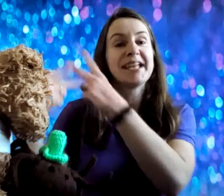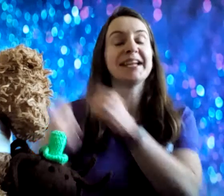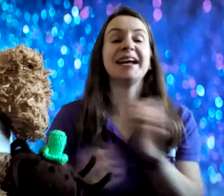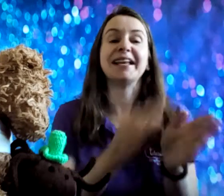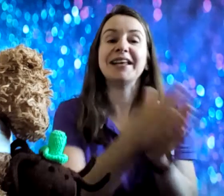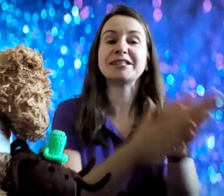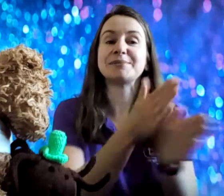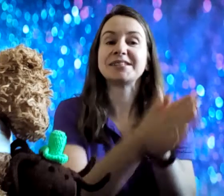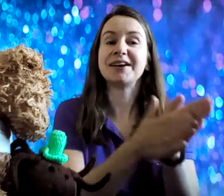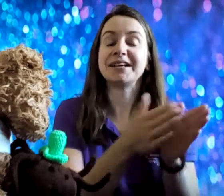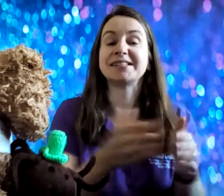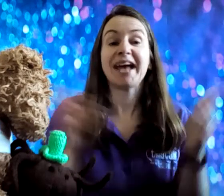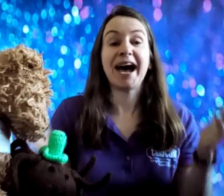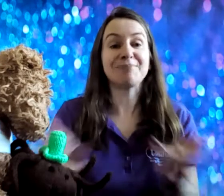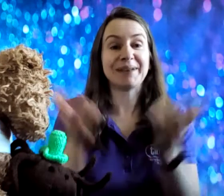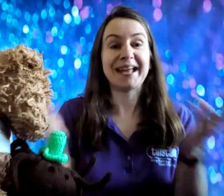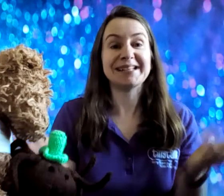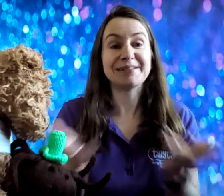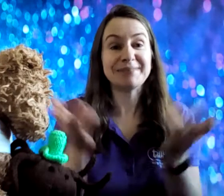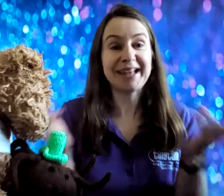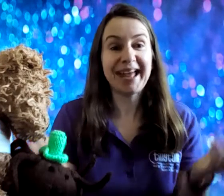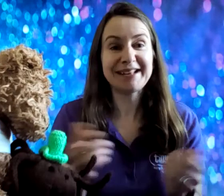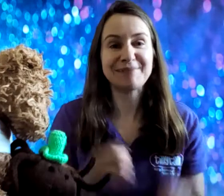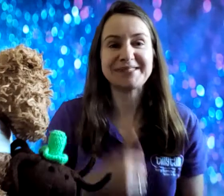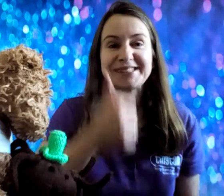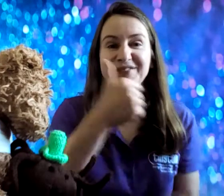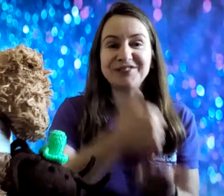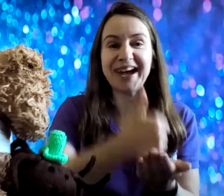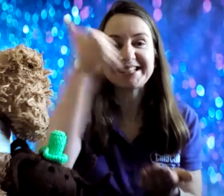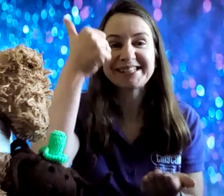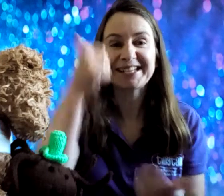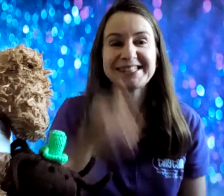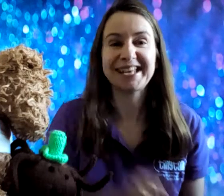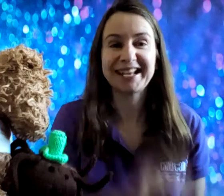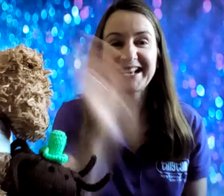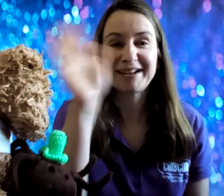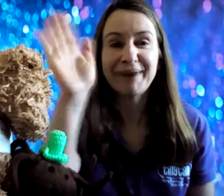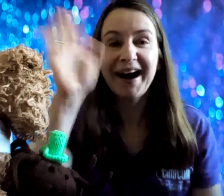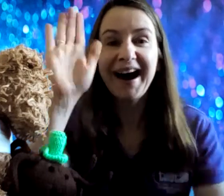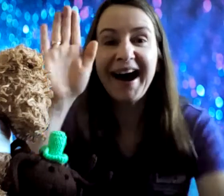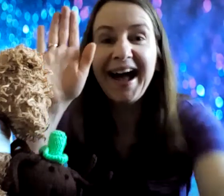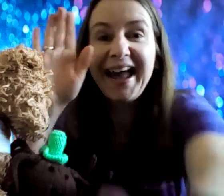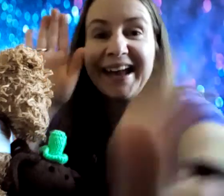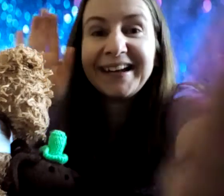singing, learn some signs, and play some games. Fantastic. Bye.